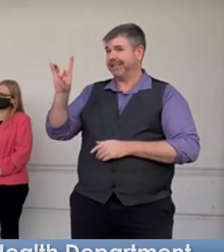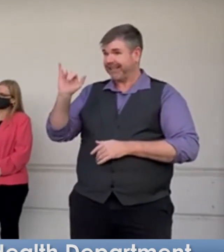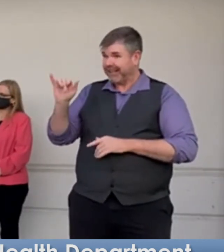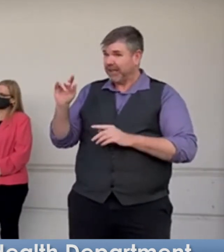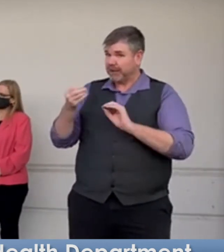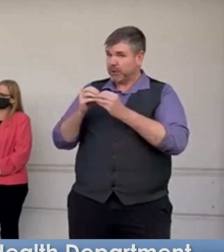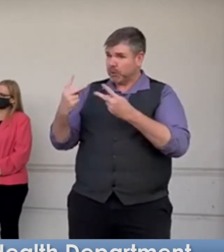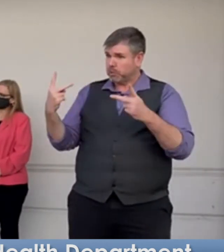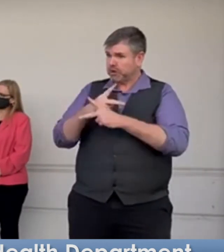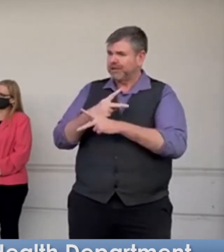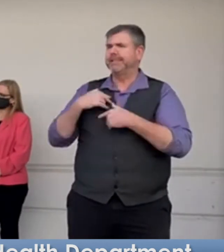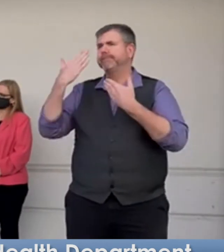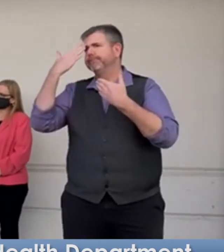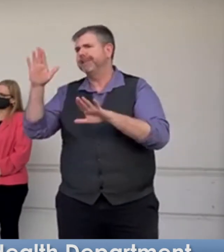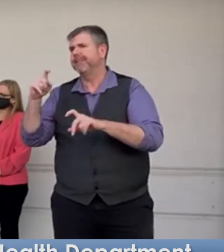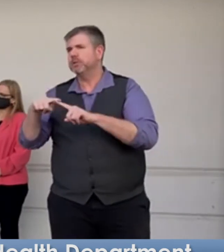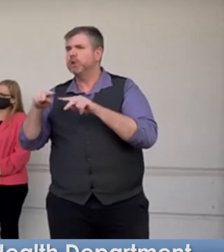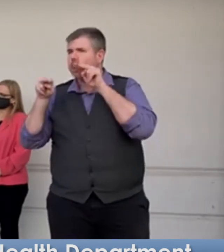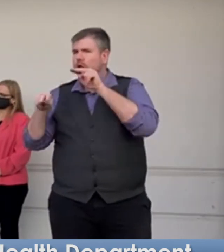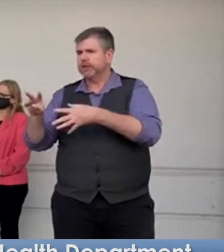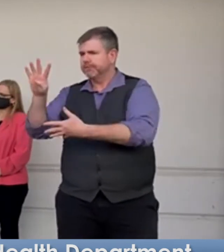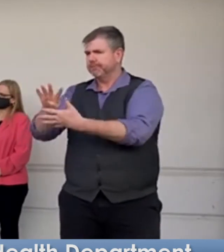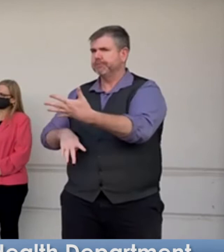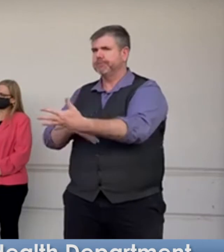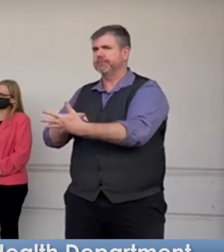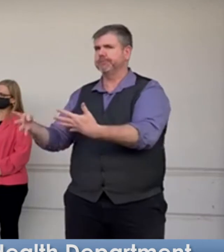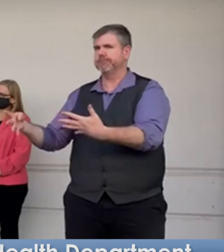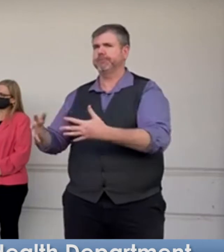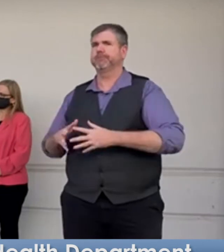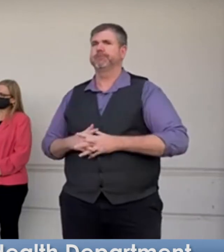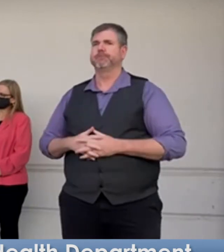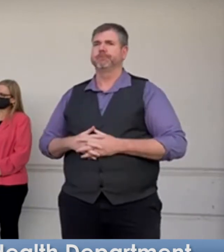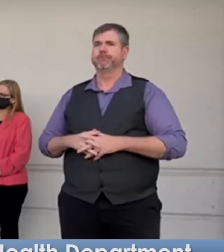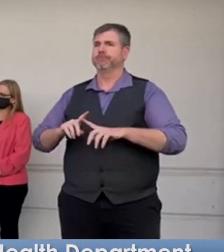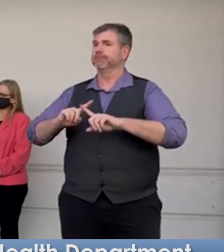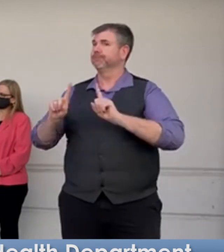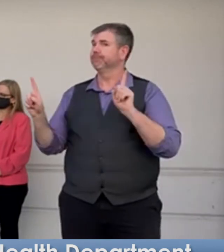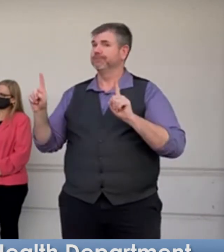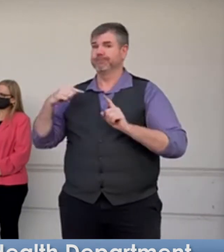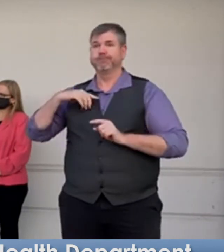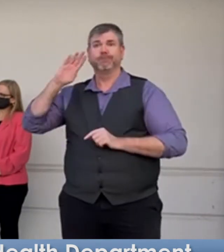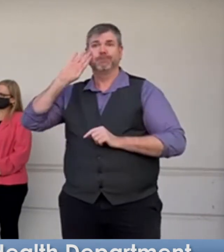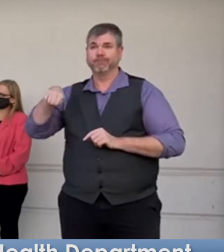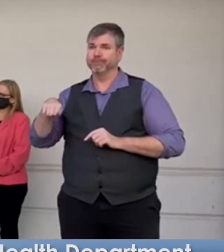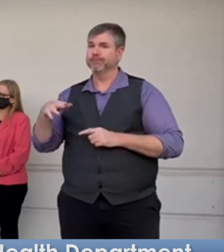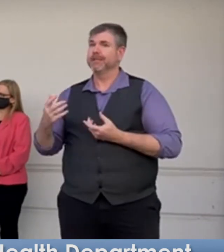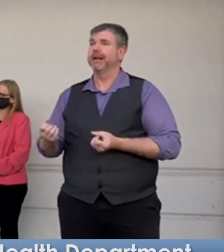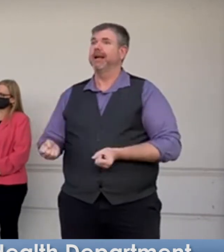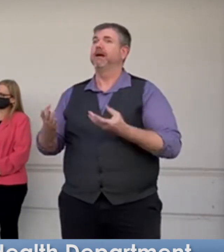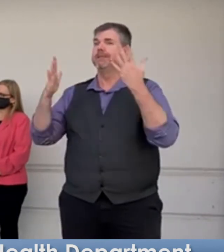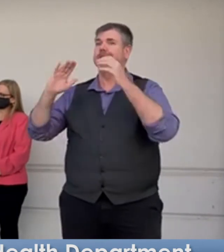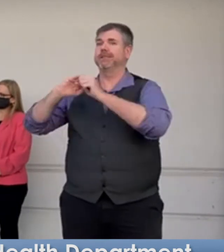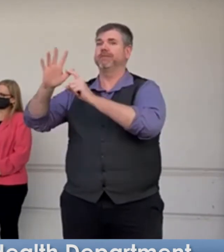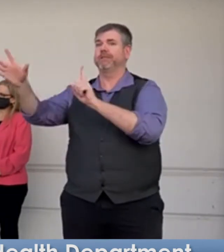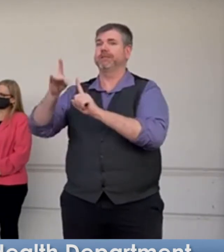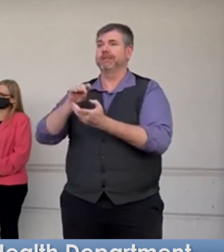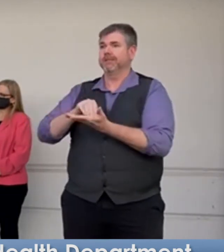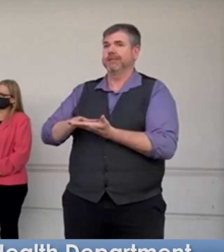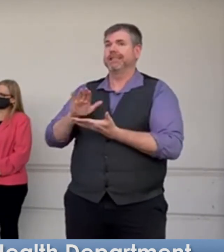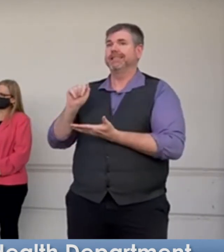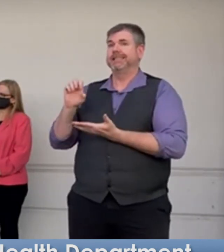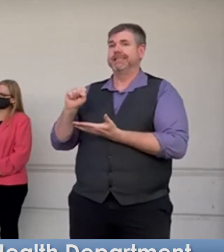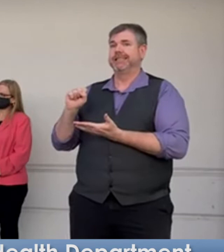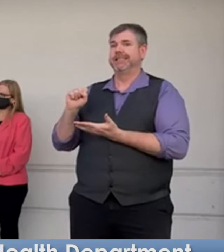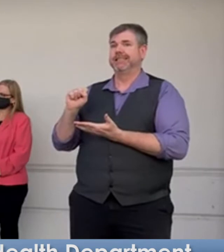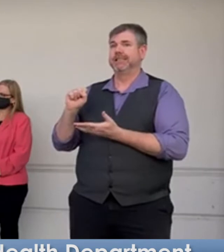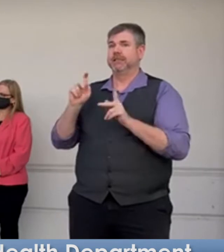know is that the case rate, how many cases per population per day are being identified and